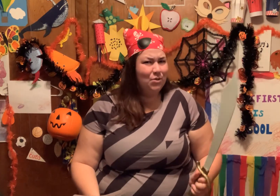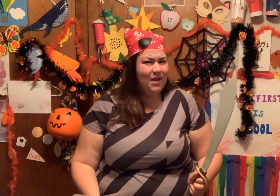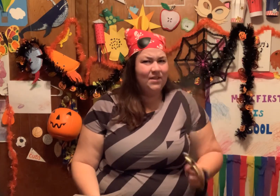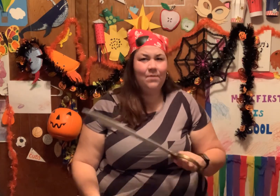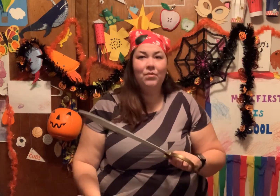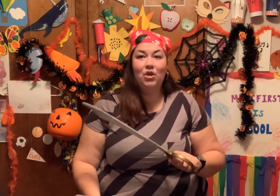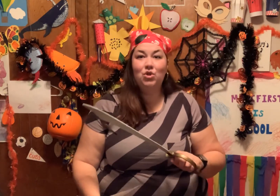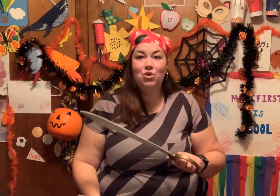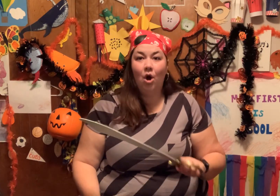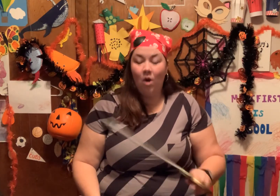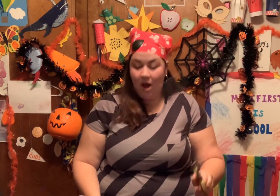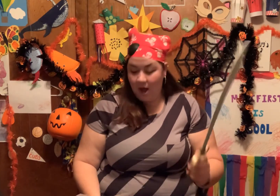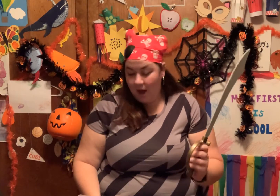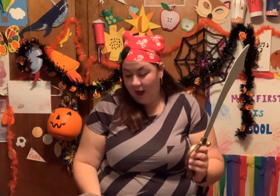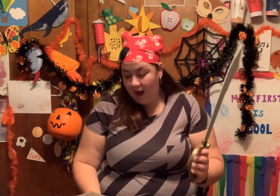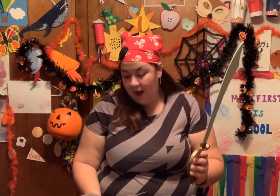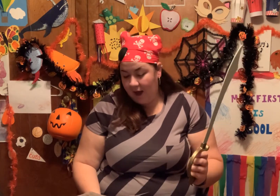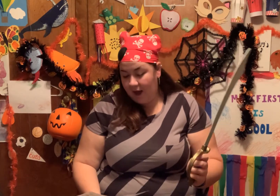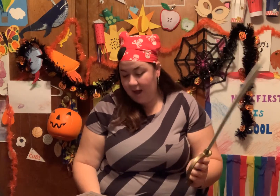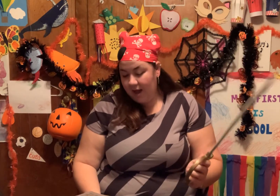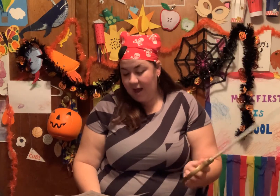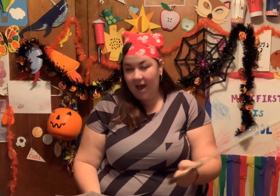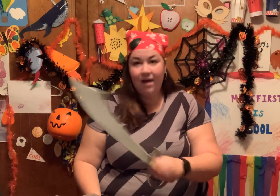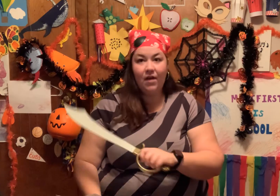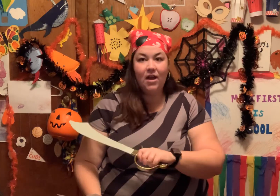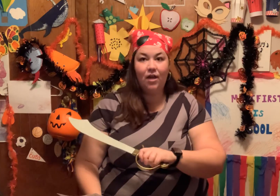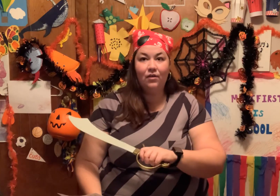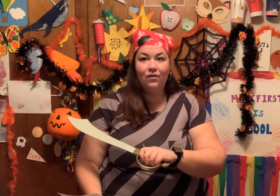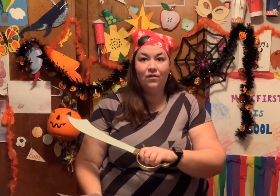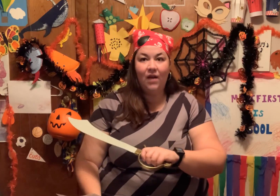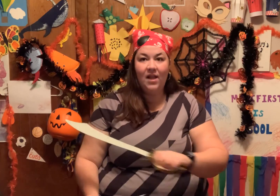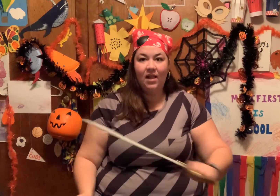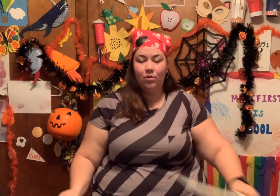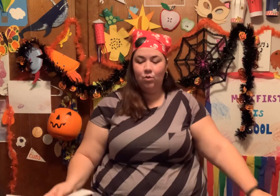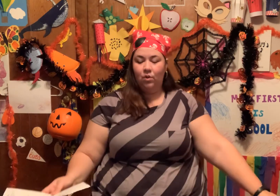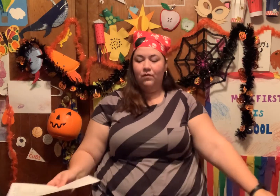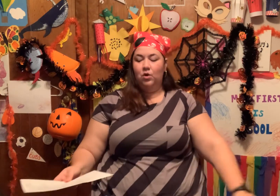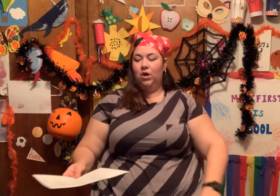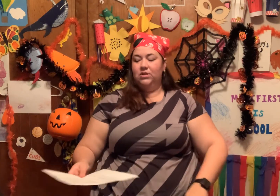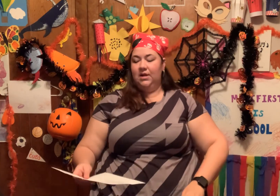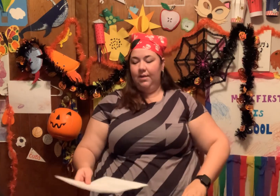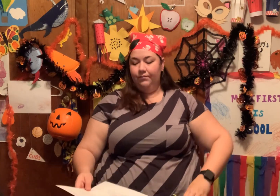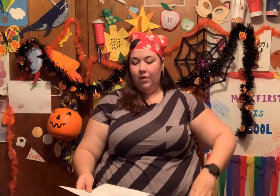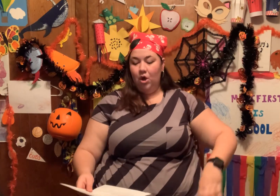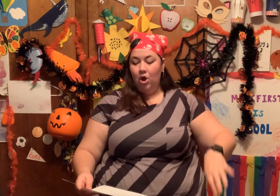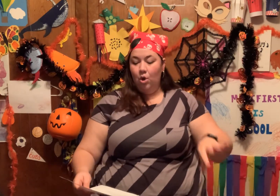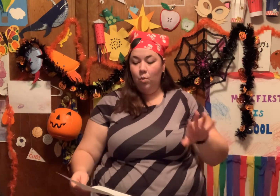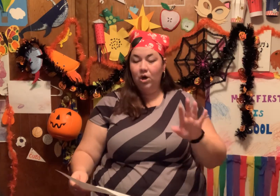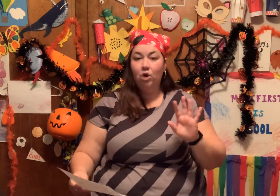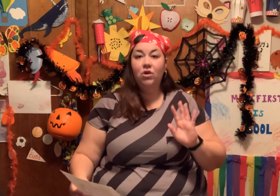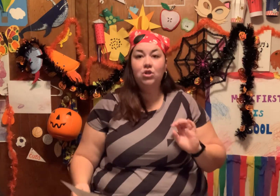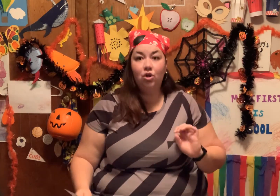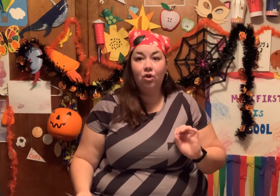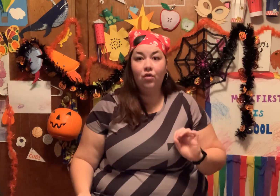treats. So I have another sign language word for you all today. We're going to learn the